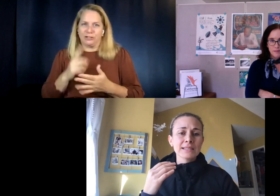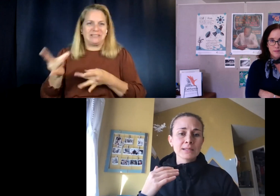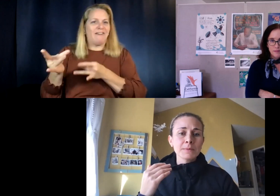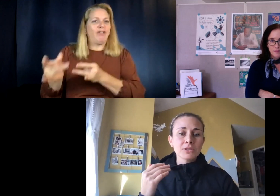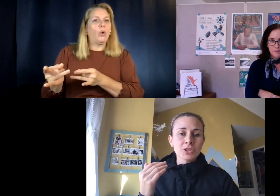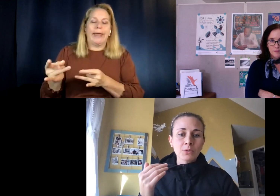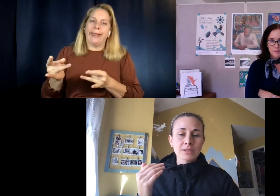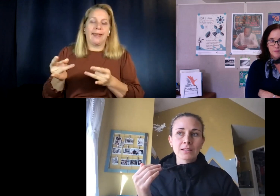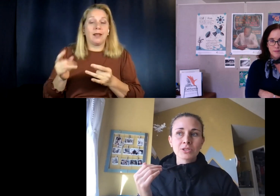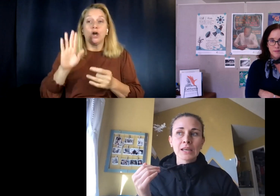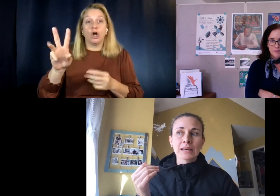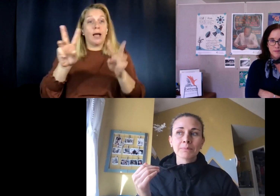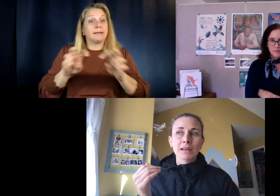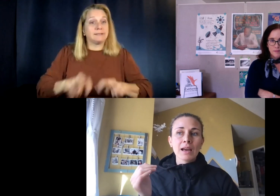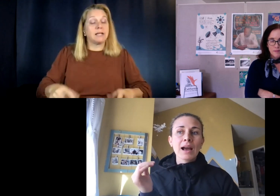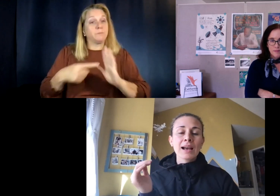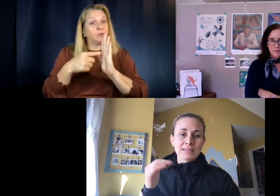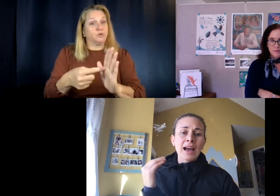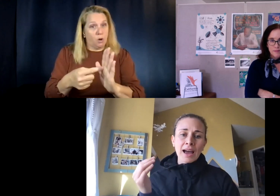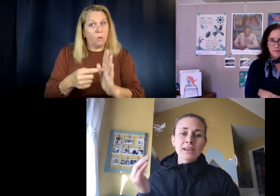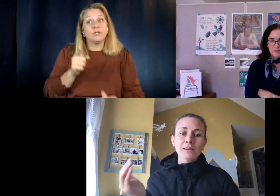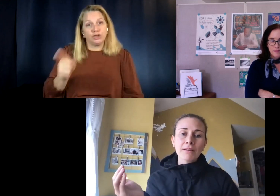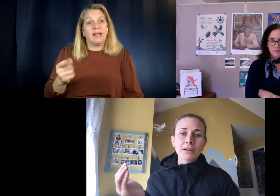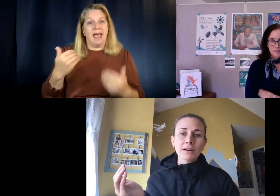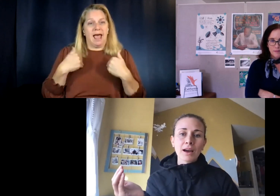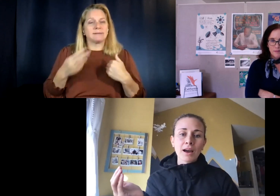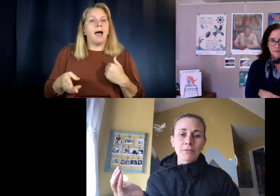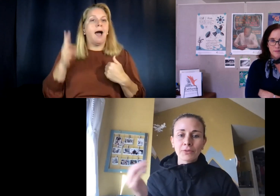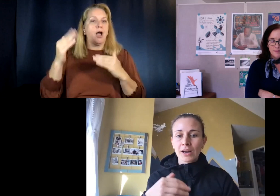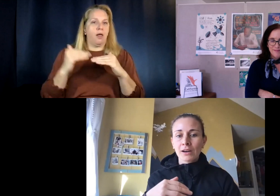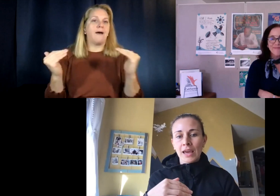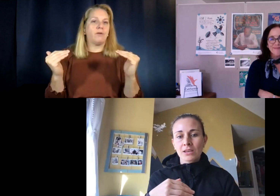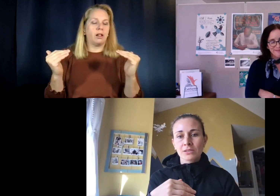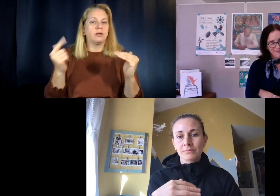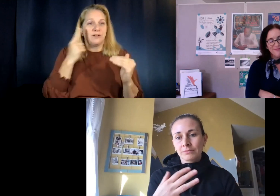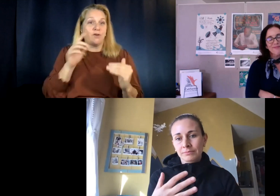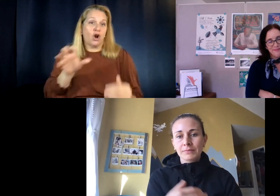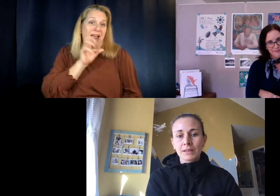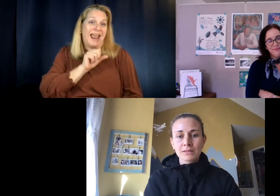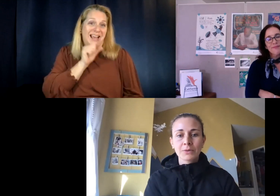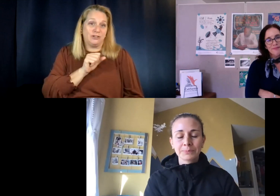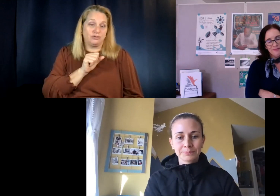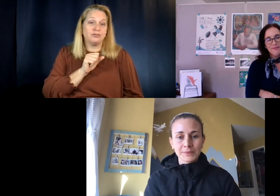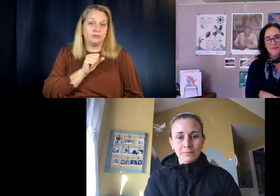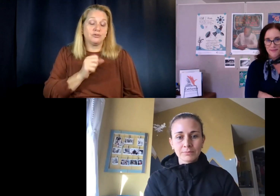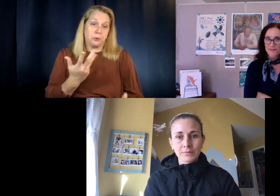the assessments shows that she has higher level for her age.